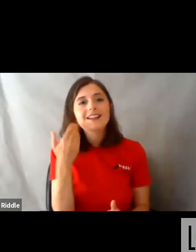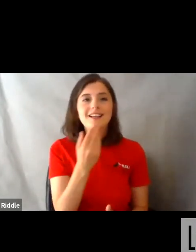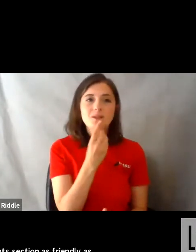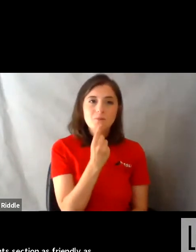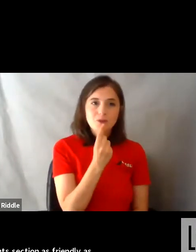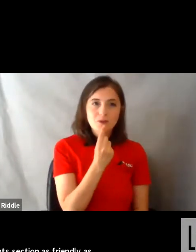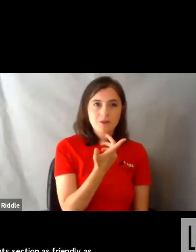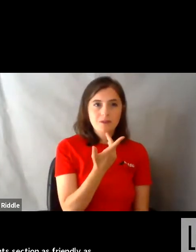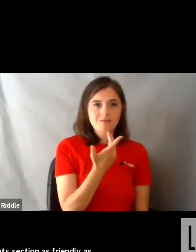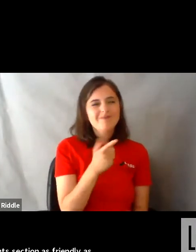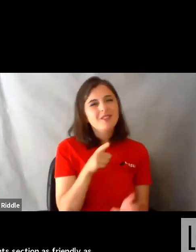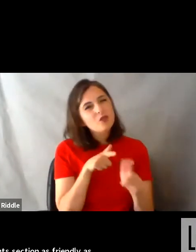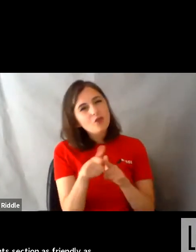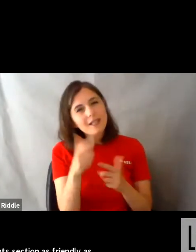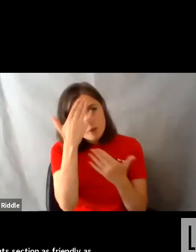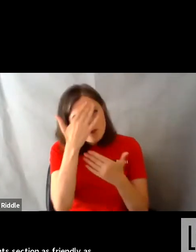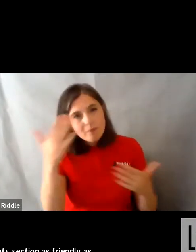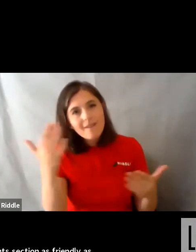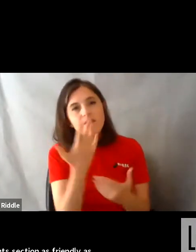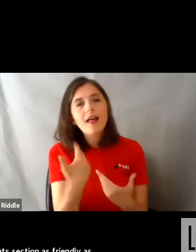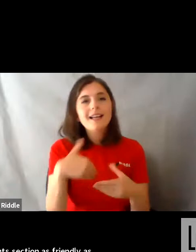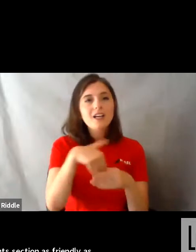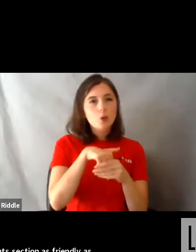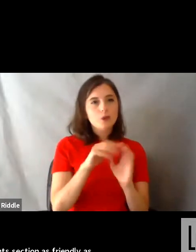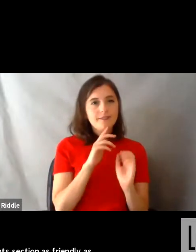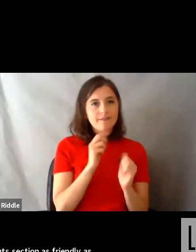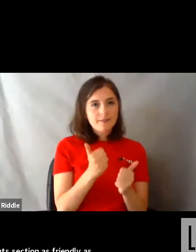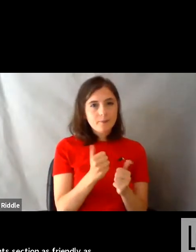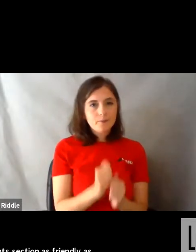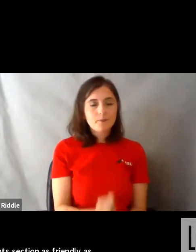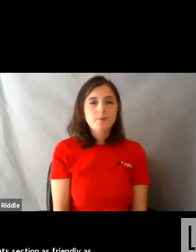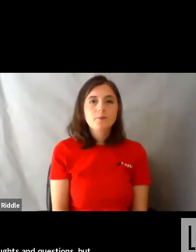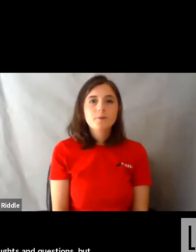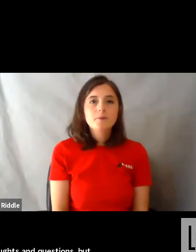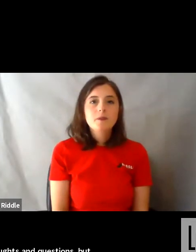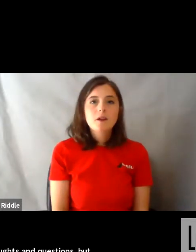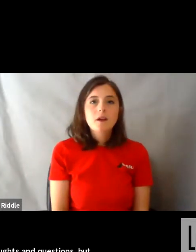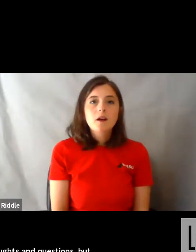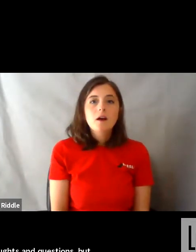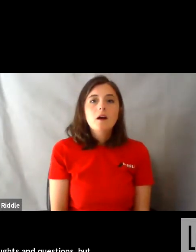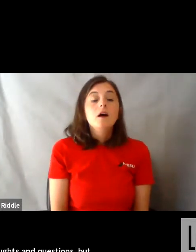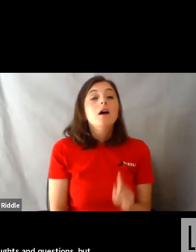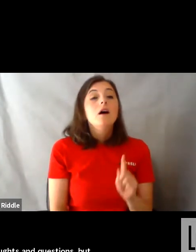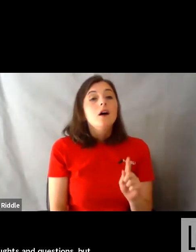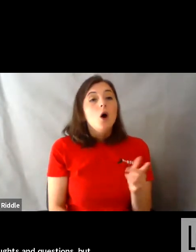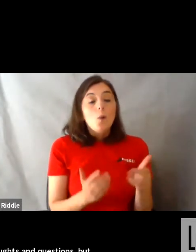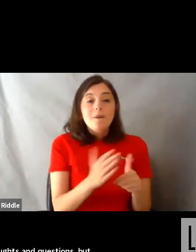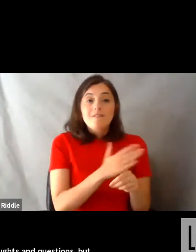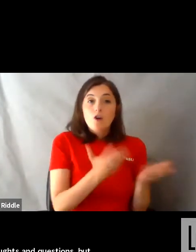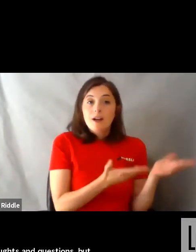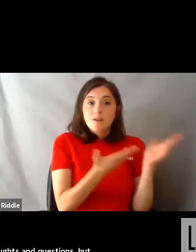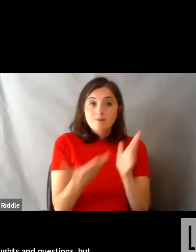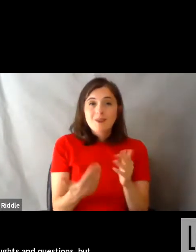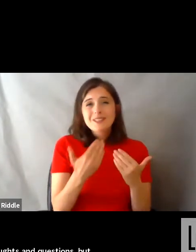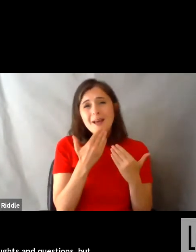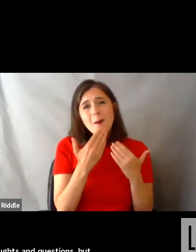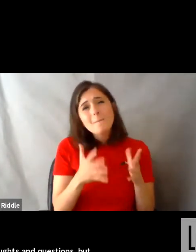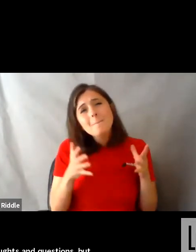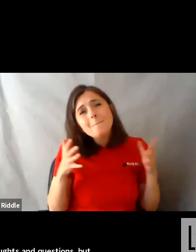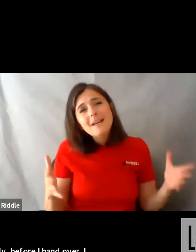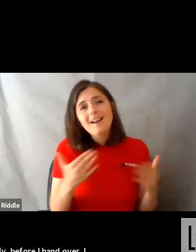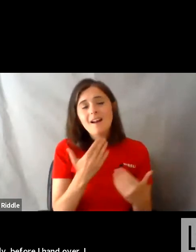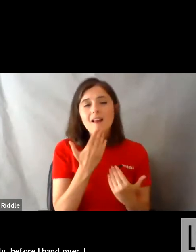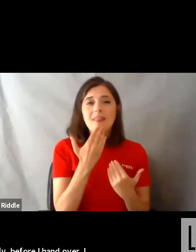we keep it inclusive and respectful. And finally, before I hand over, I just want to give a big thanks to Trust for London, who